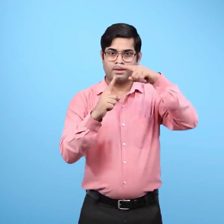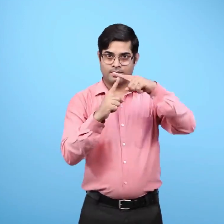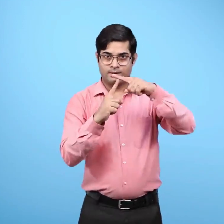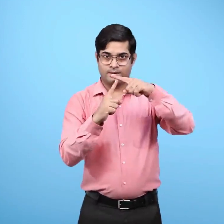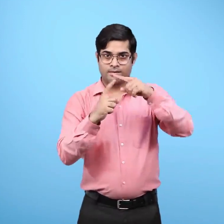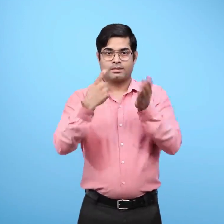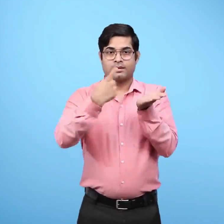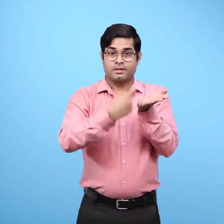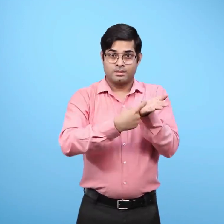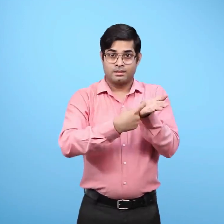and a triangle.